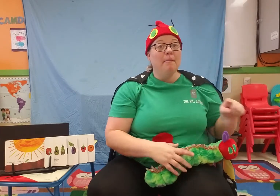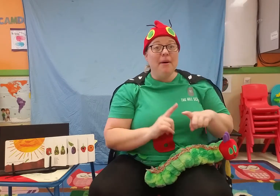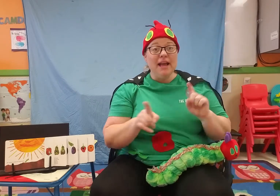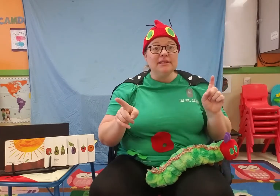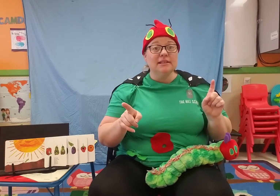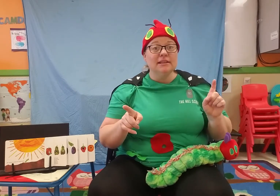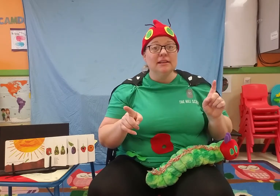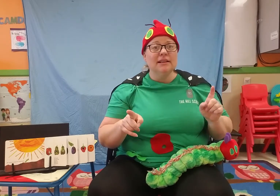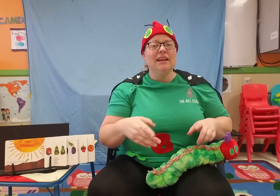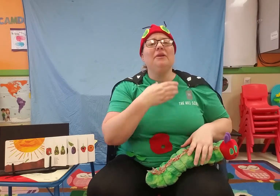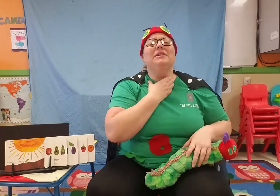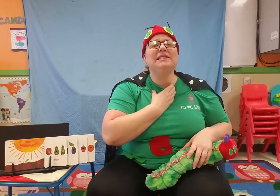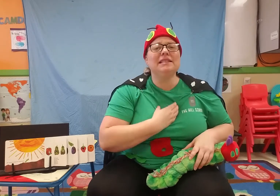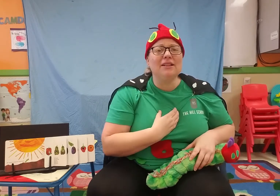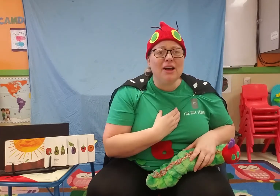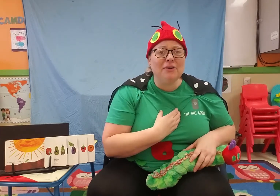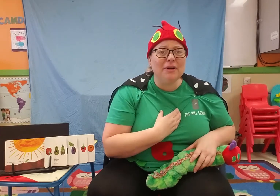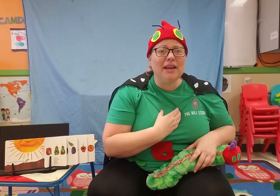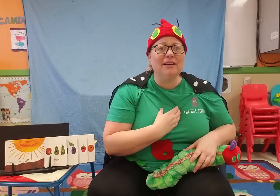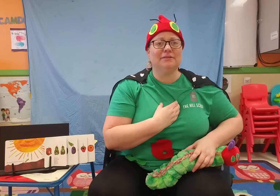But he was still hungry.